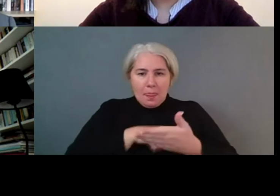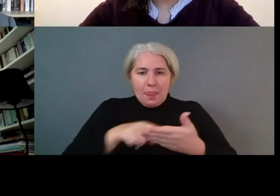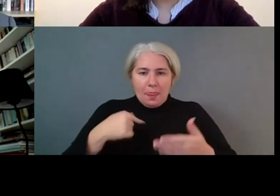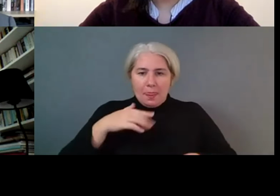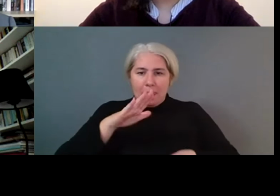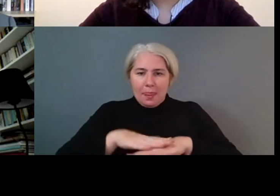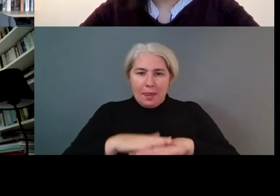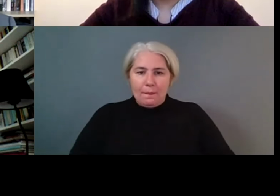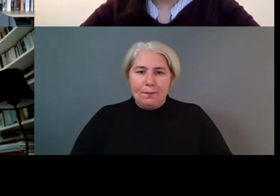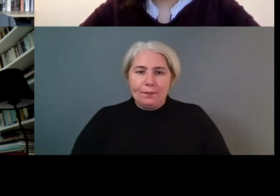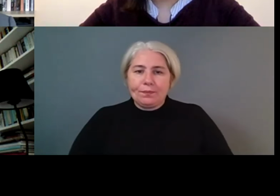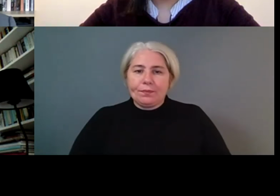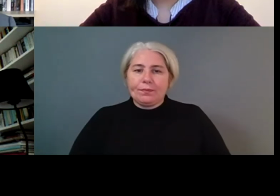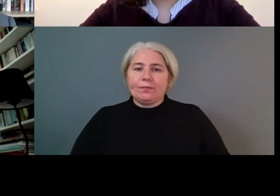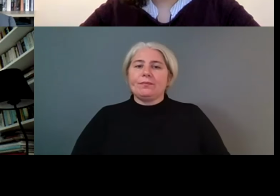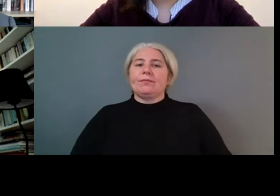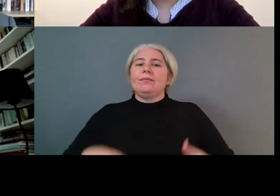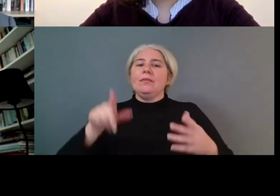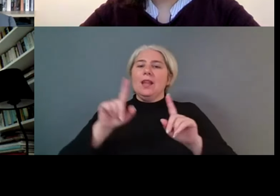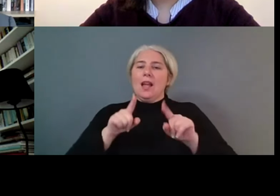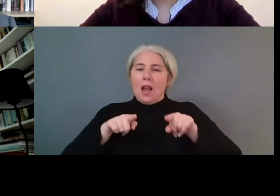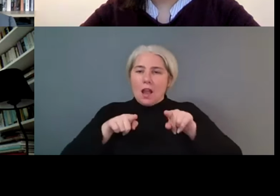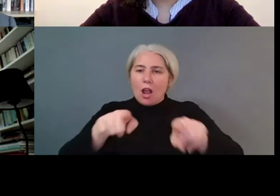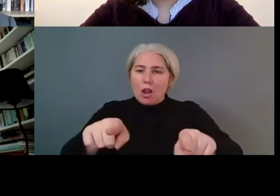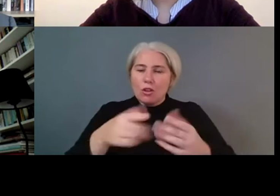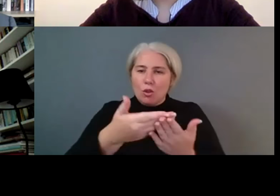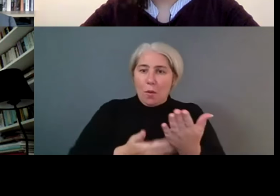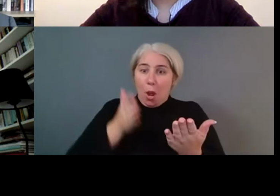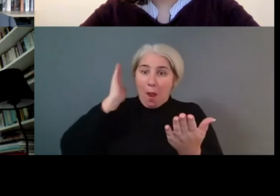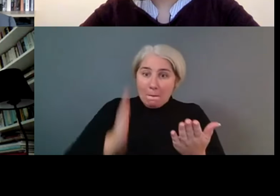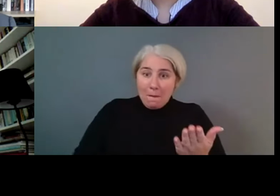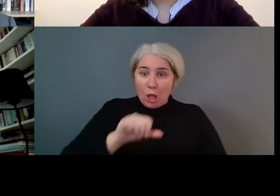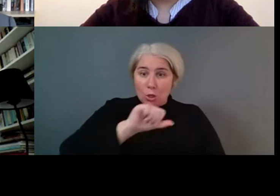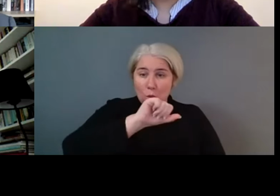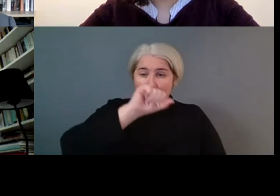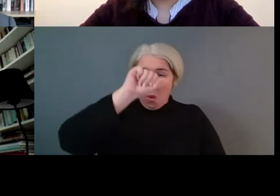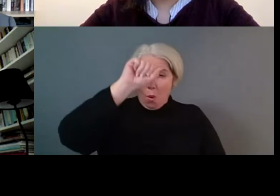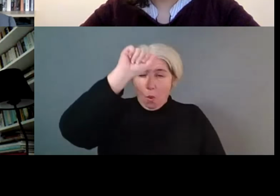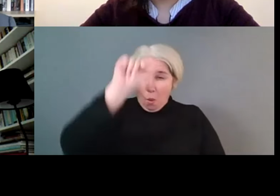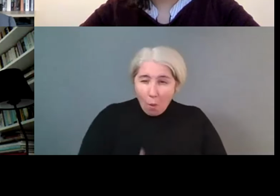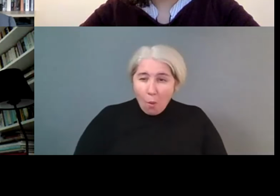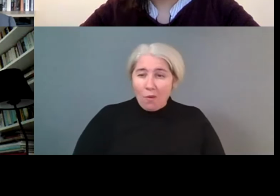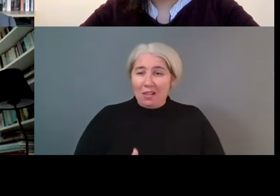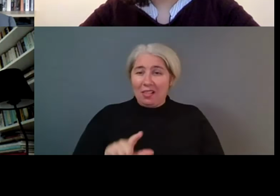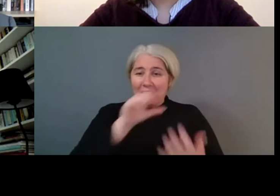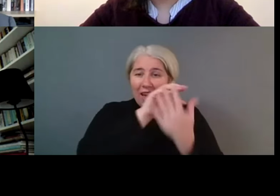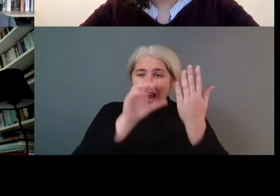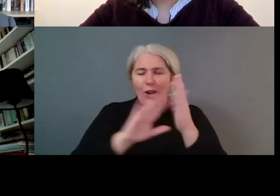reports must cover all articles. It is not, but it is usually about umbrella organizations. So usually umbrella organizations